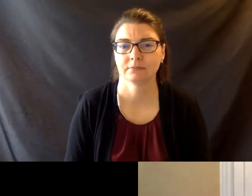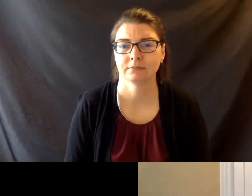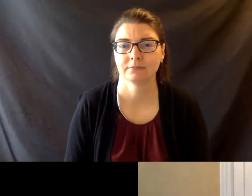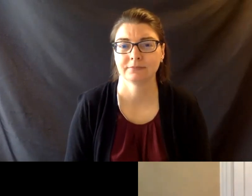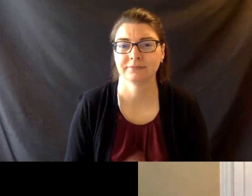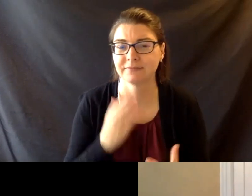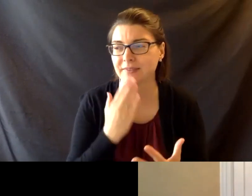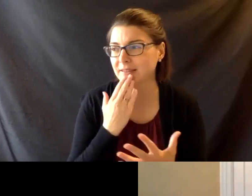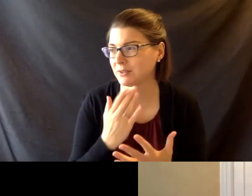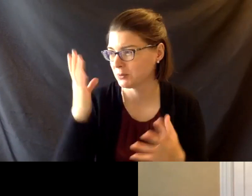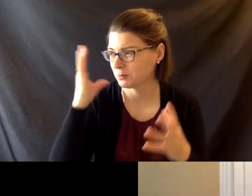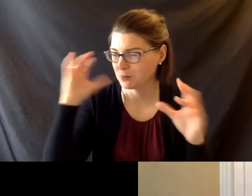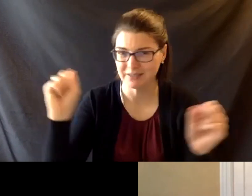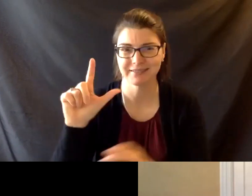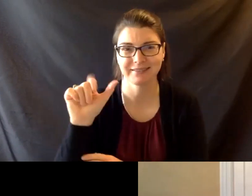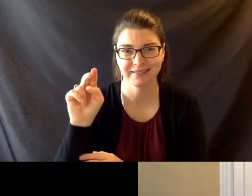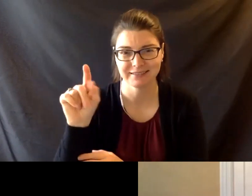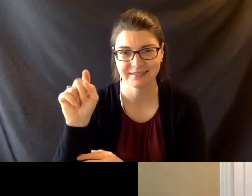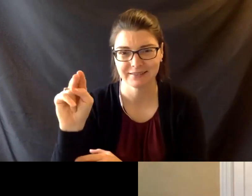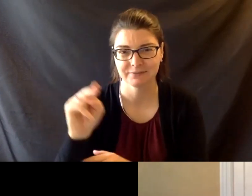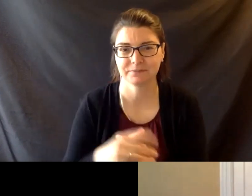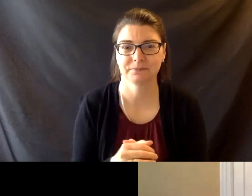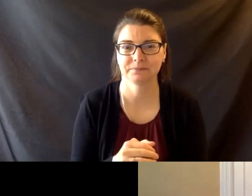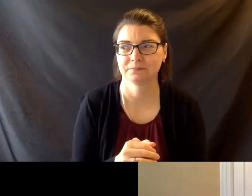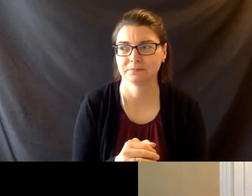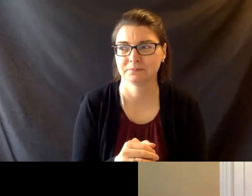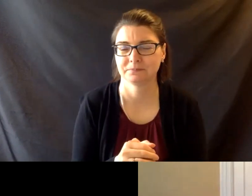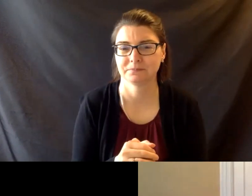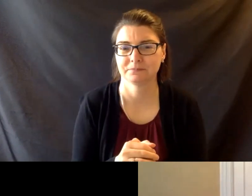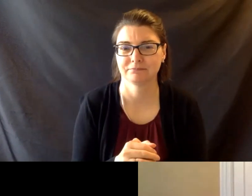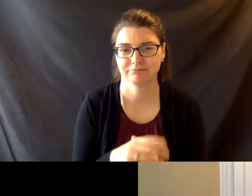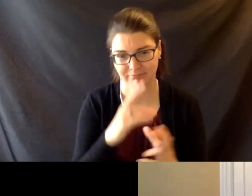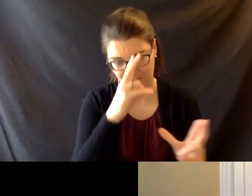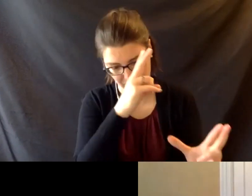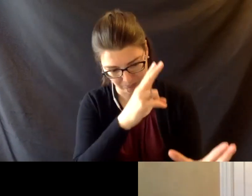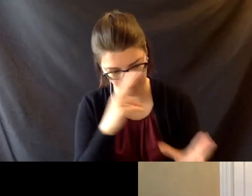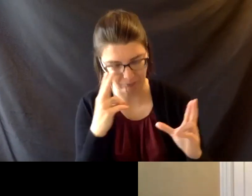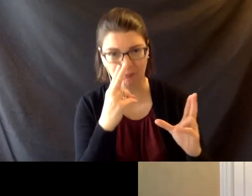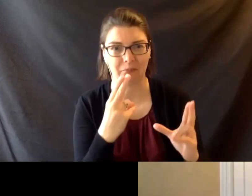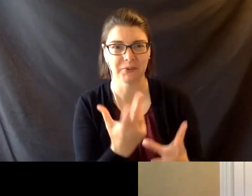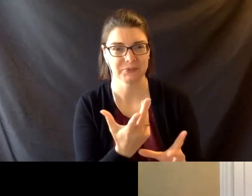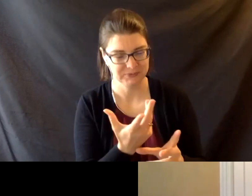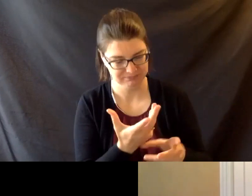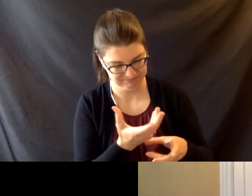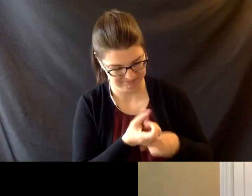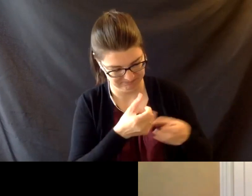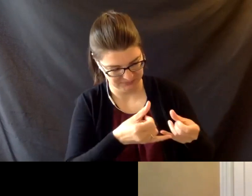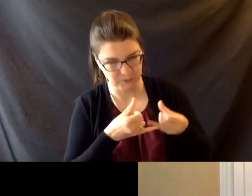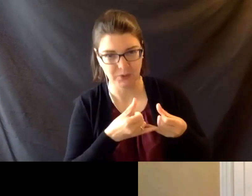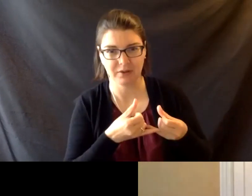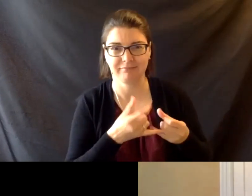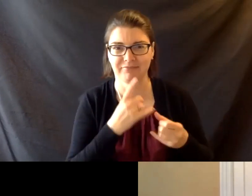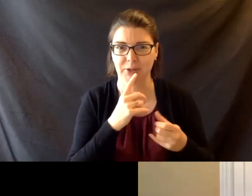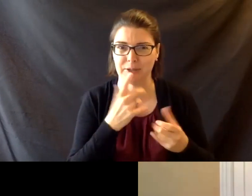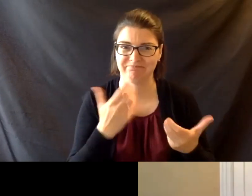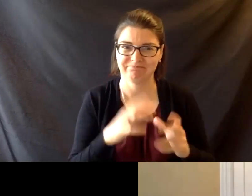Thank you, President Lenton. It's a great honor to receive this award, and I guess it's a chance to look